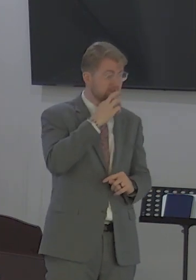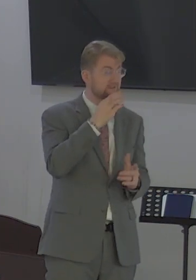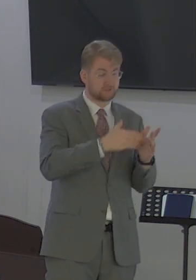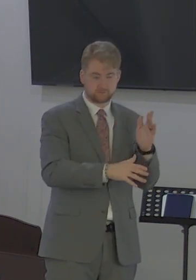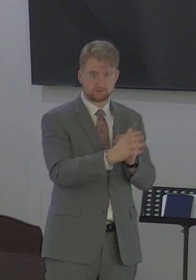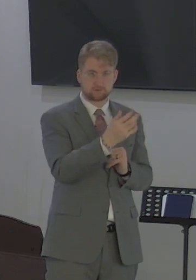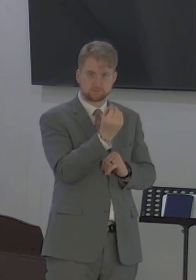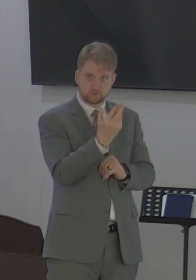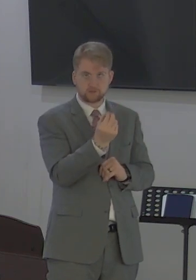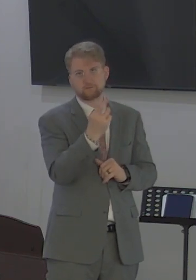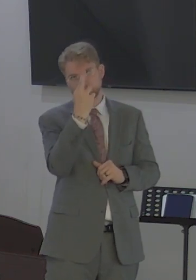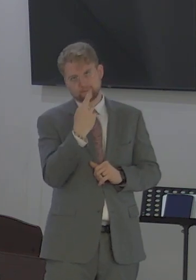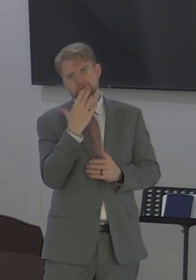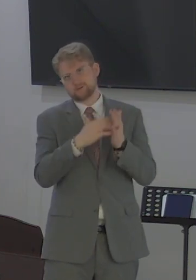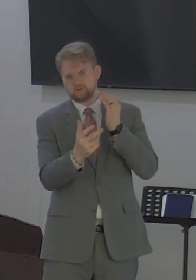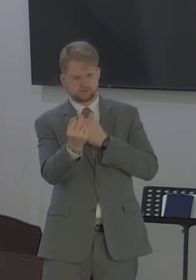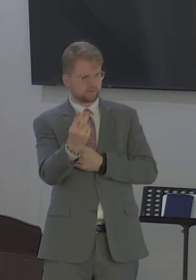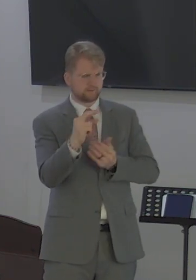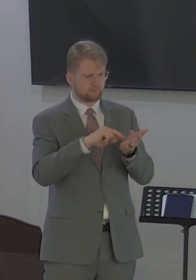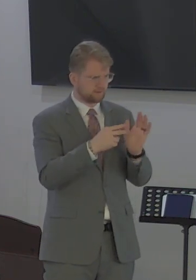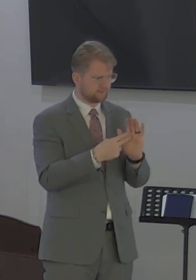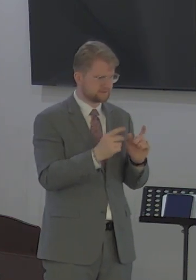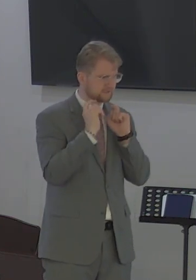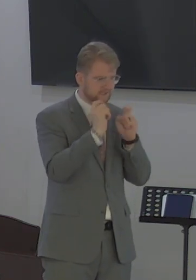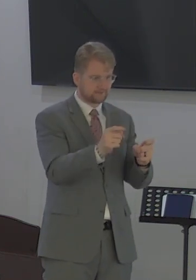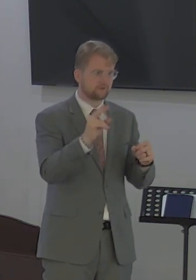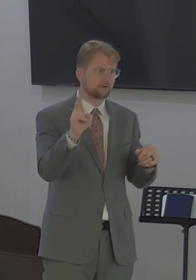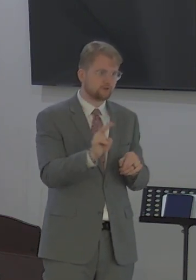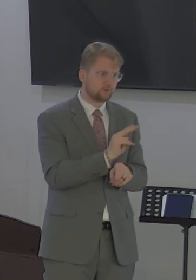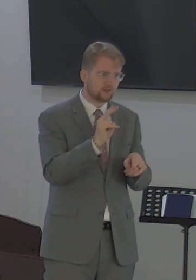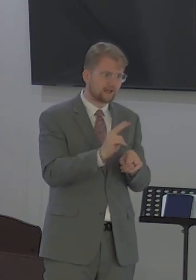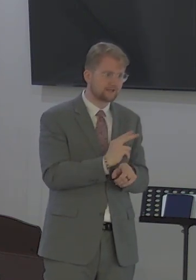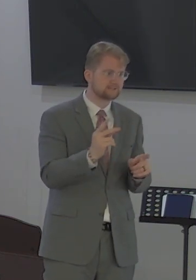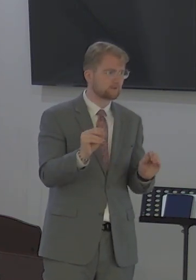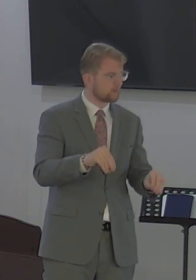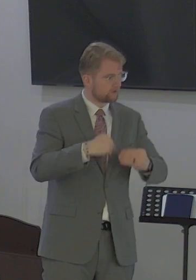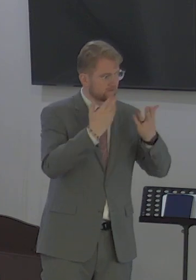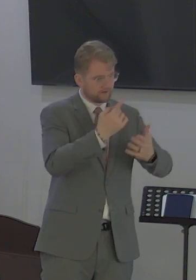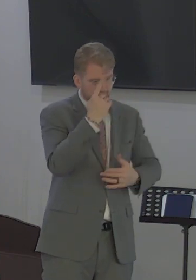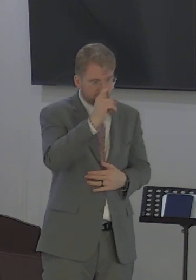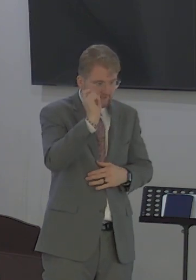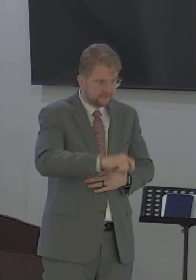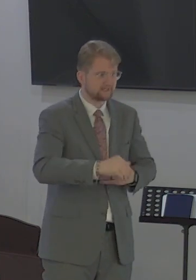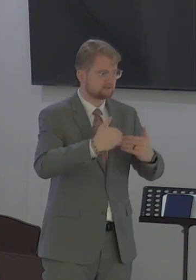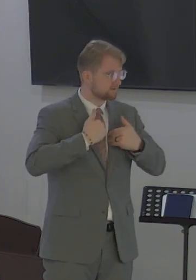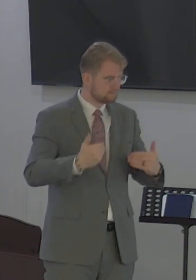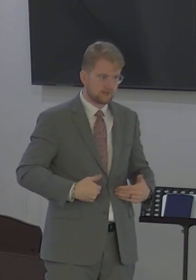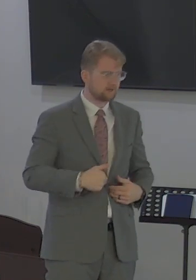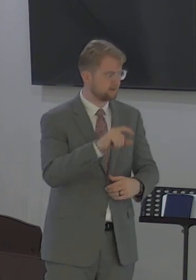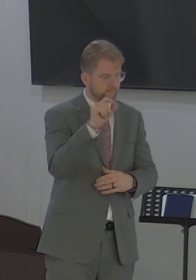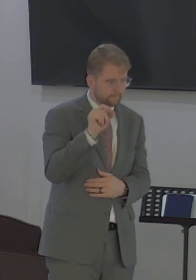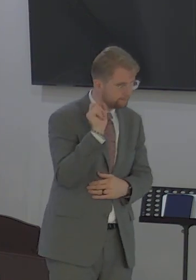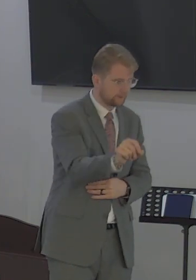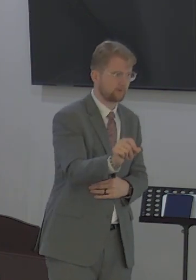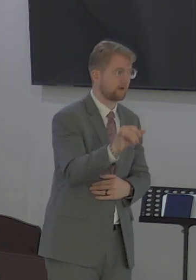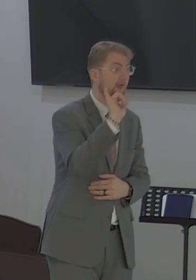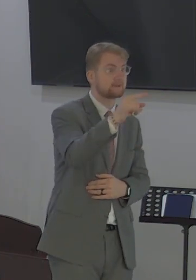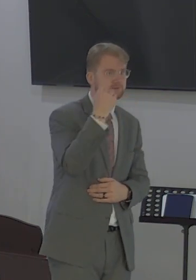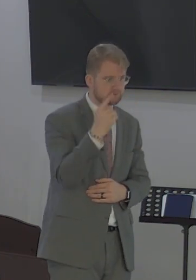12. What is the purpose of those gifts? To utilize to meet the need of the body. Period. That's what it's